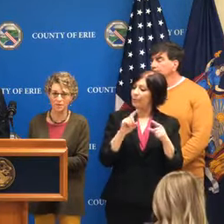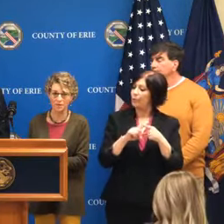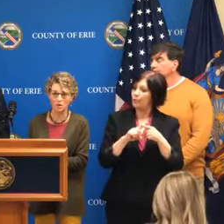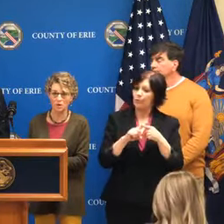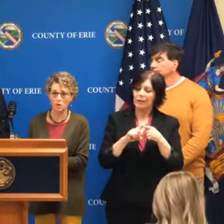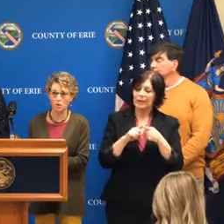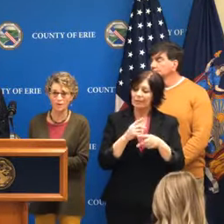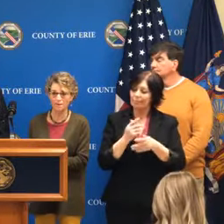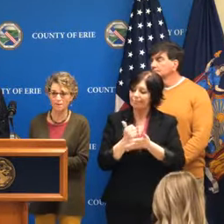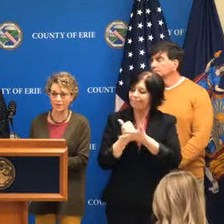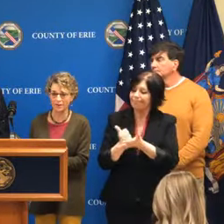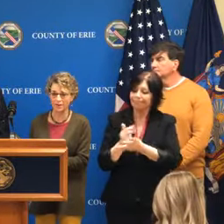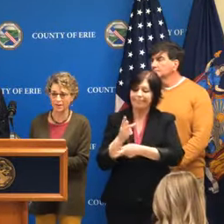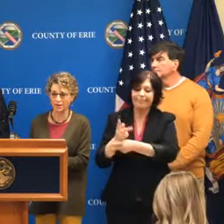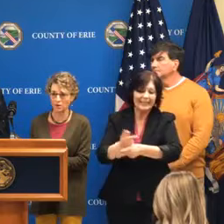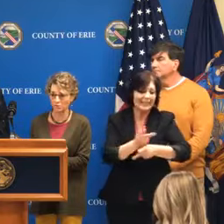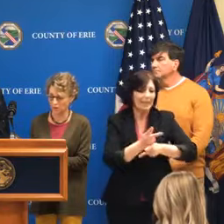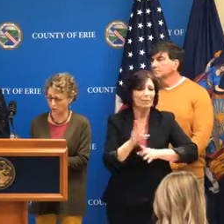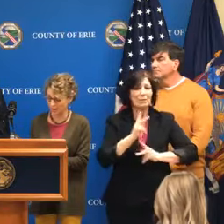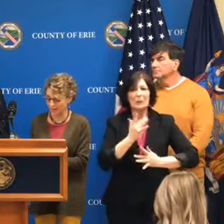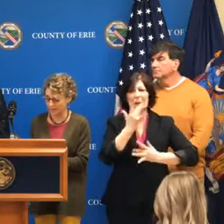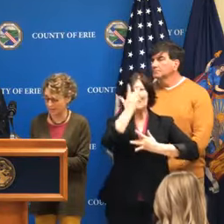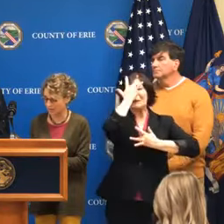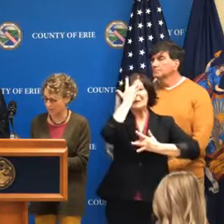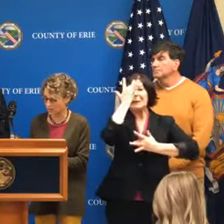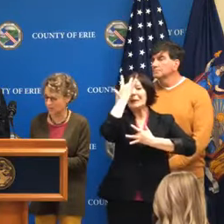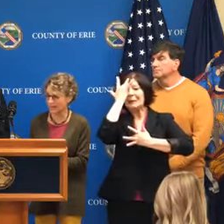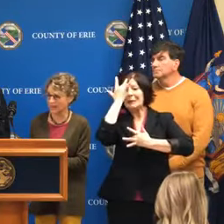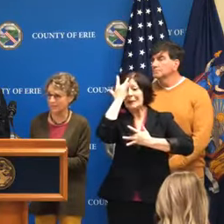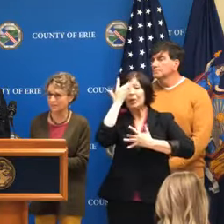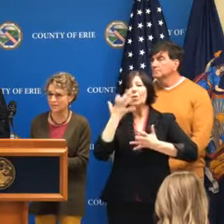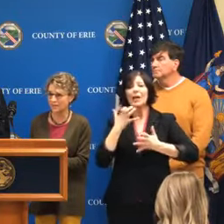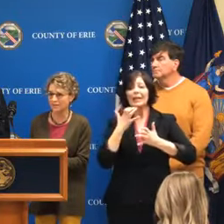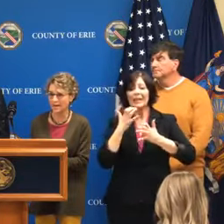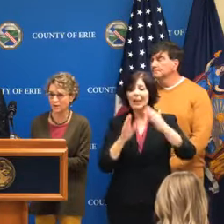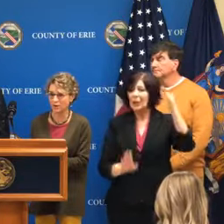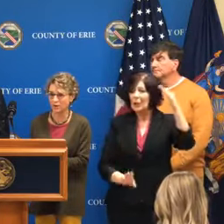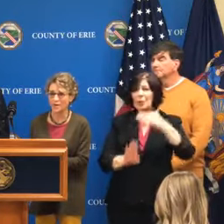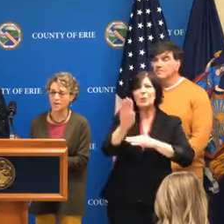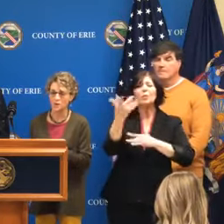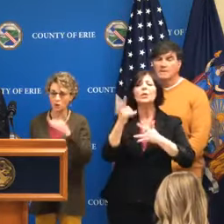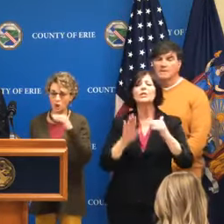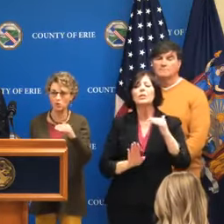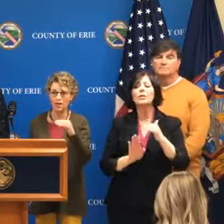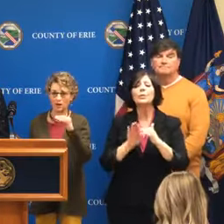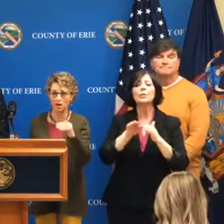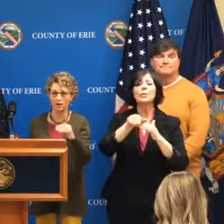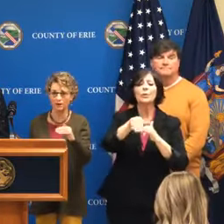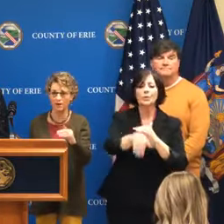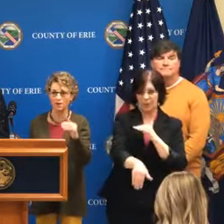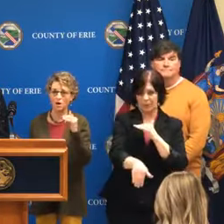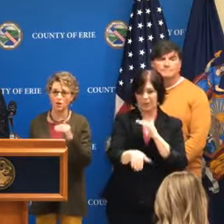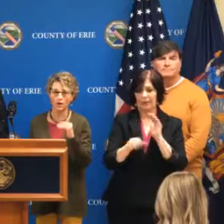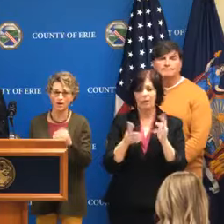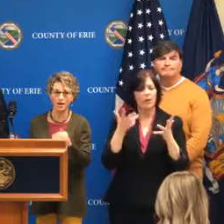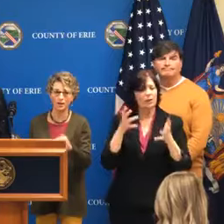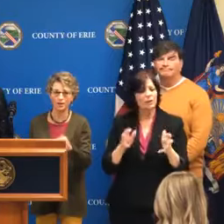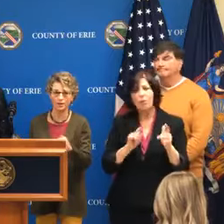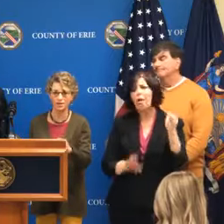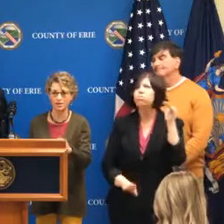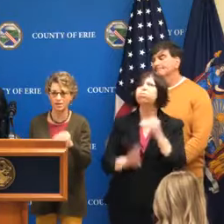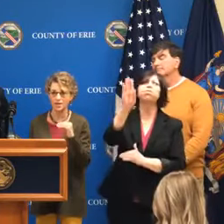of people who become very, very ill with COVID-19. So we want to keep the peak of that curve below that cutoff level where